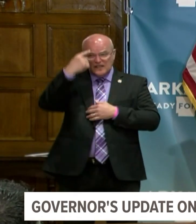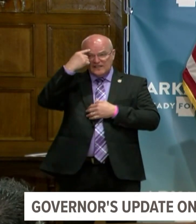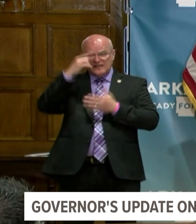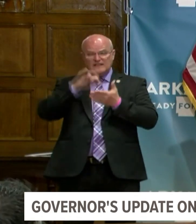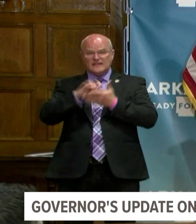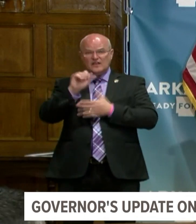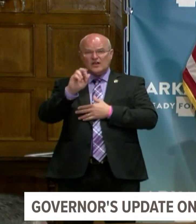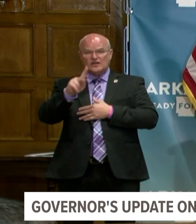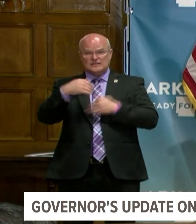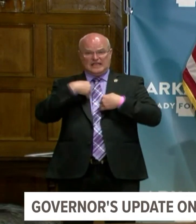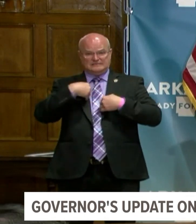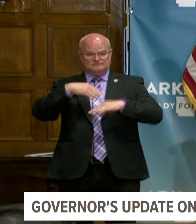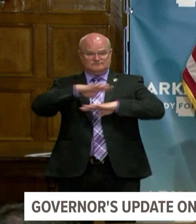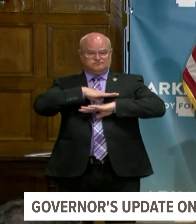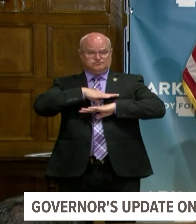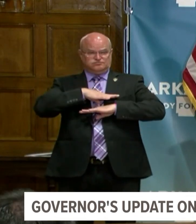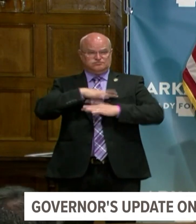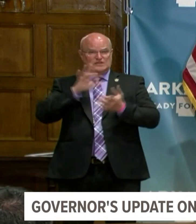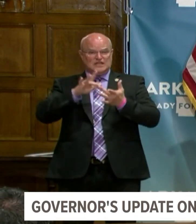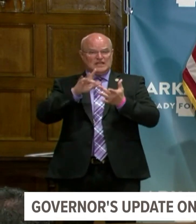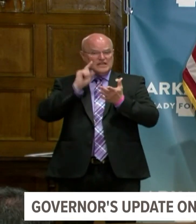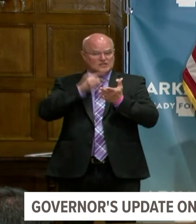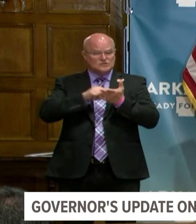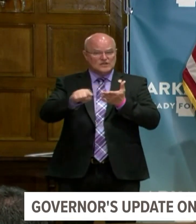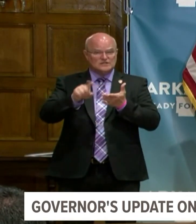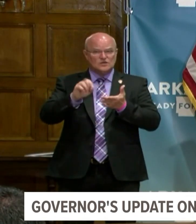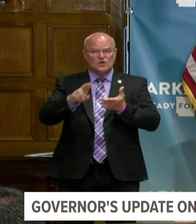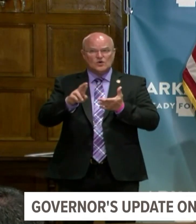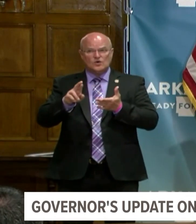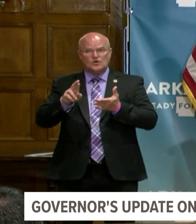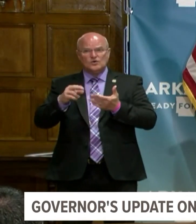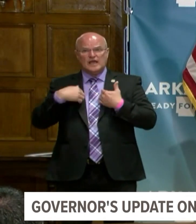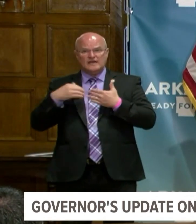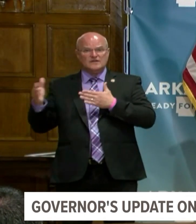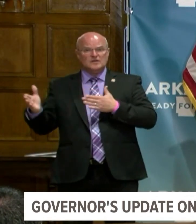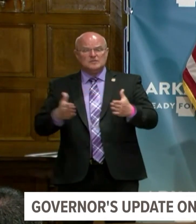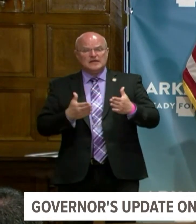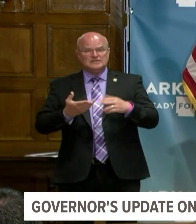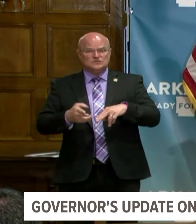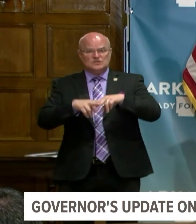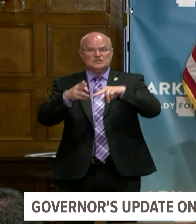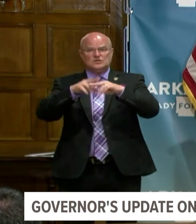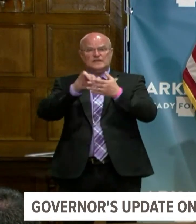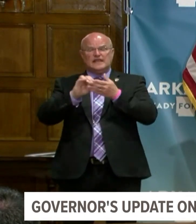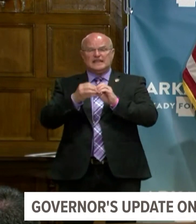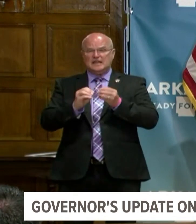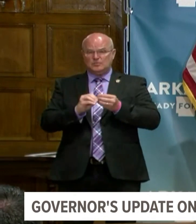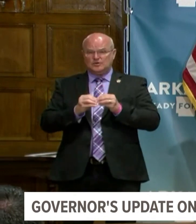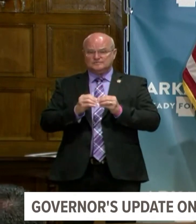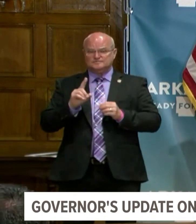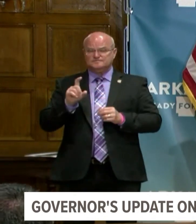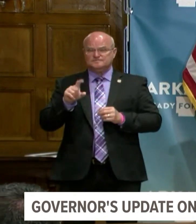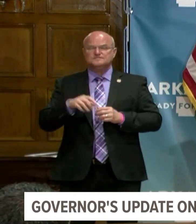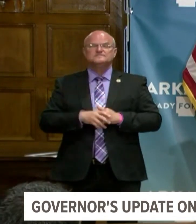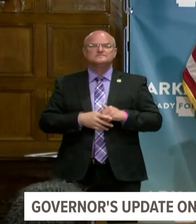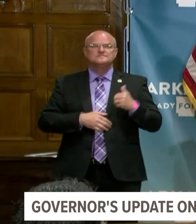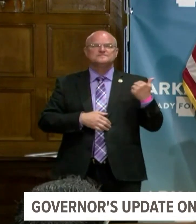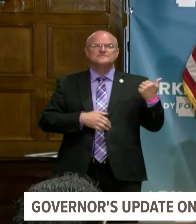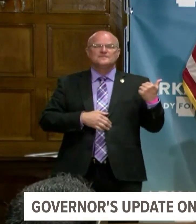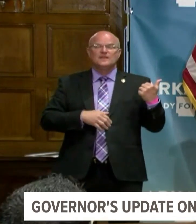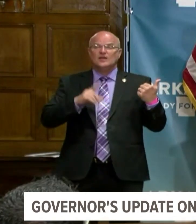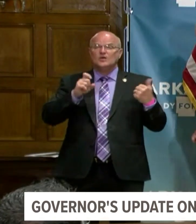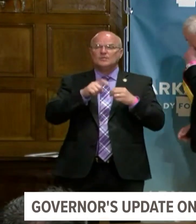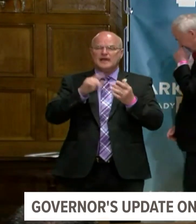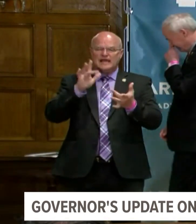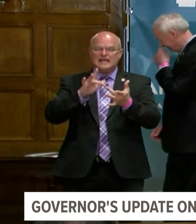that Arkansas has enough contact tracers, or do you have plans to increase that number? Yes, the question